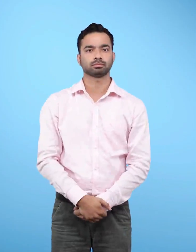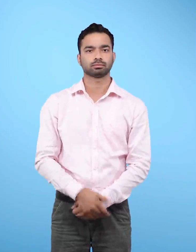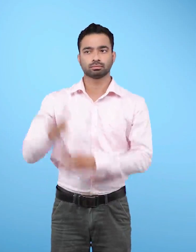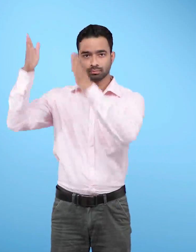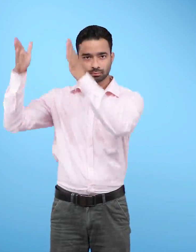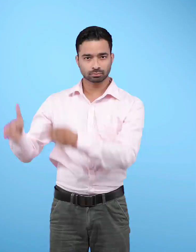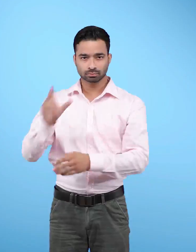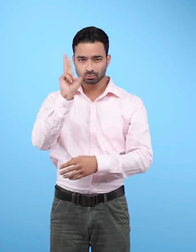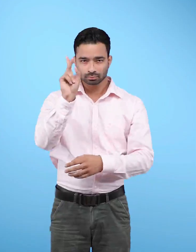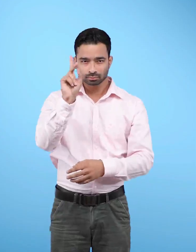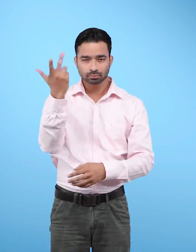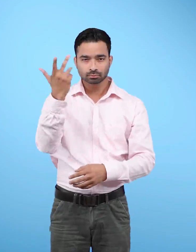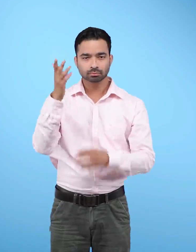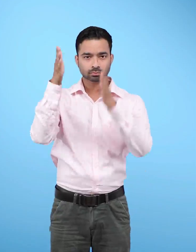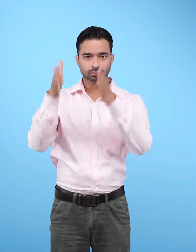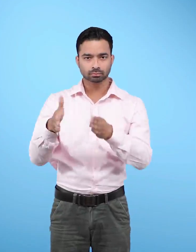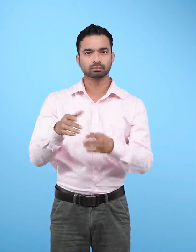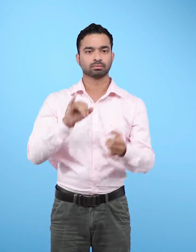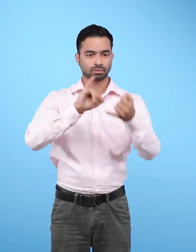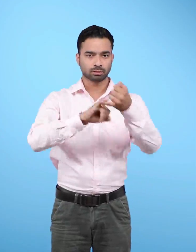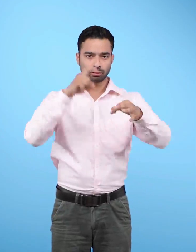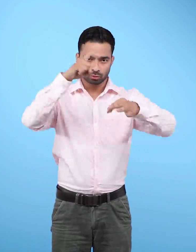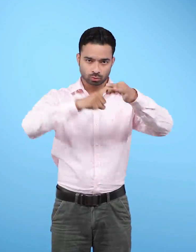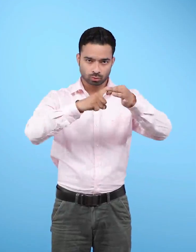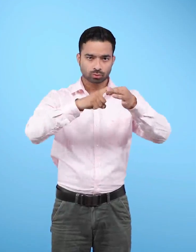Column 2 says square centimeters.